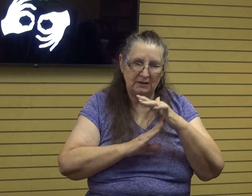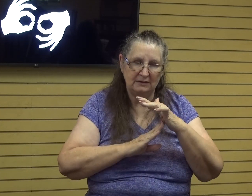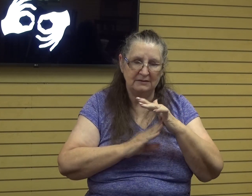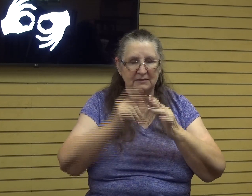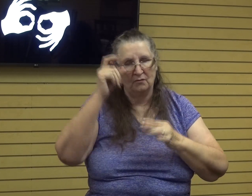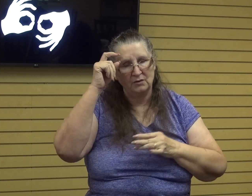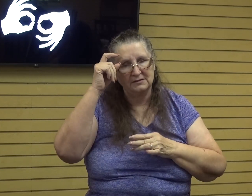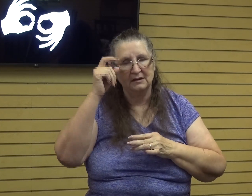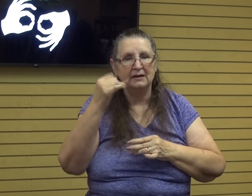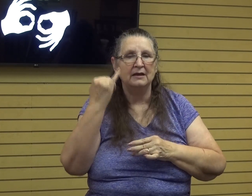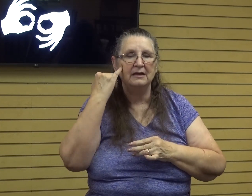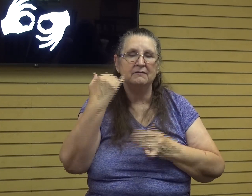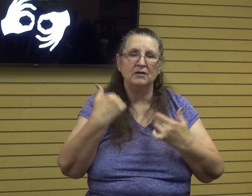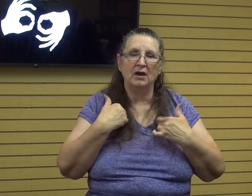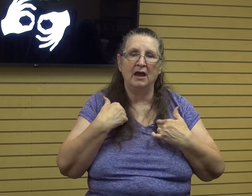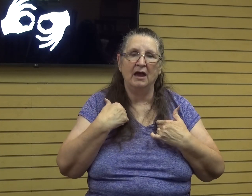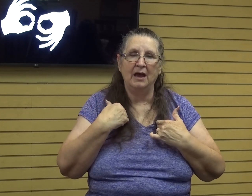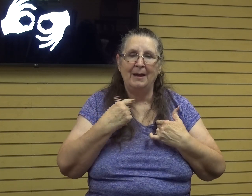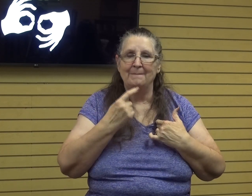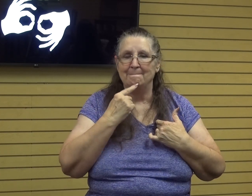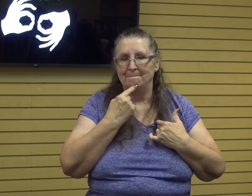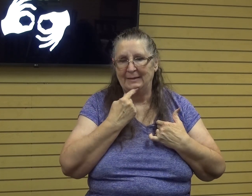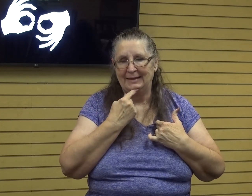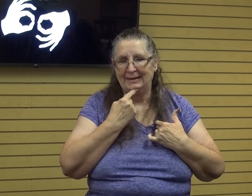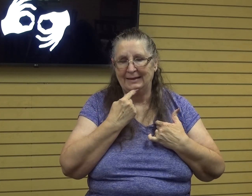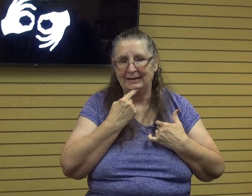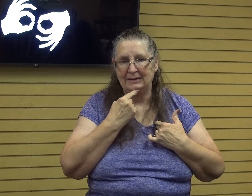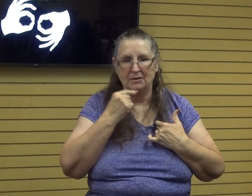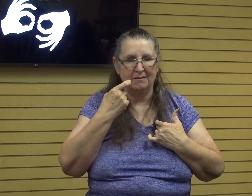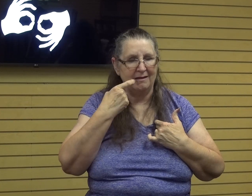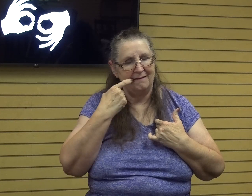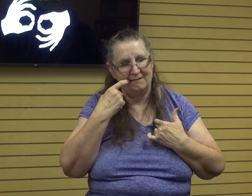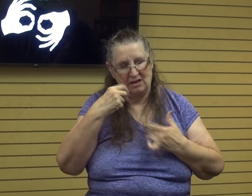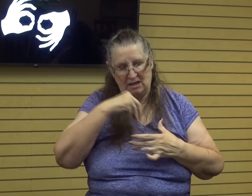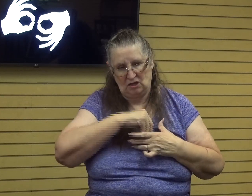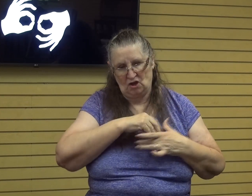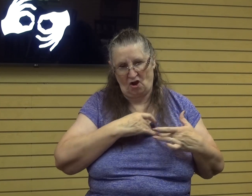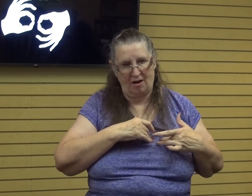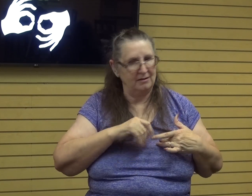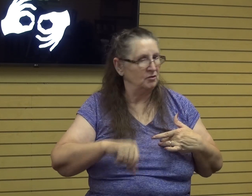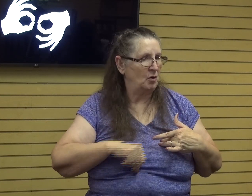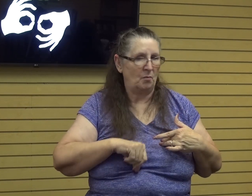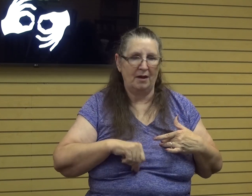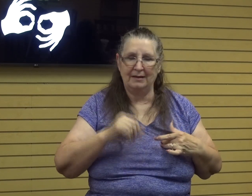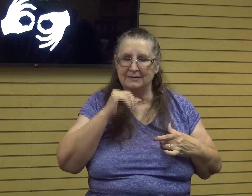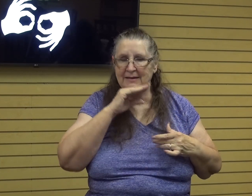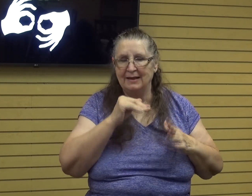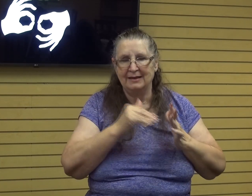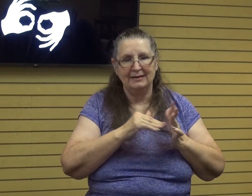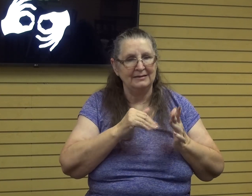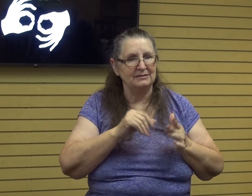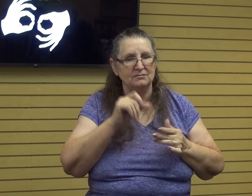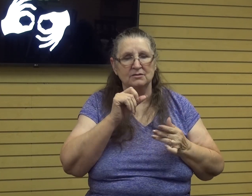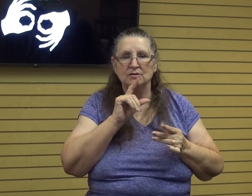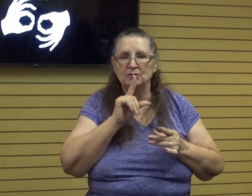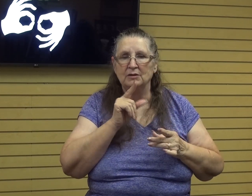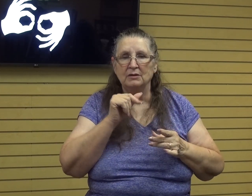have bitter envy and self-seeking in your hearts, do not boast and lie against the truth. This wisdom does not descend from above, but